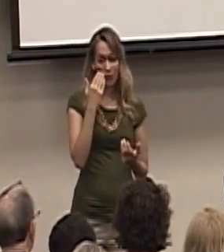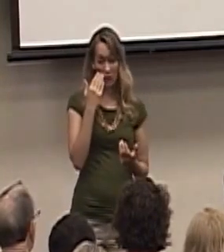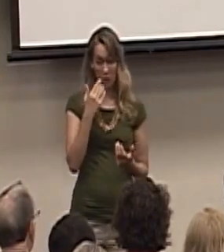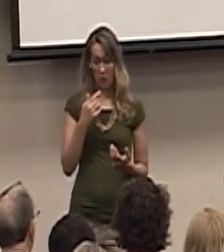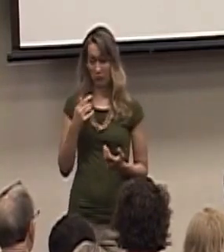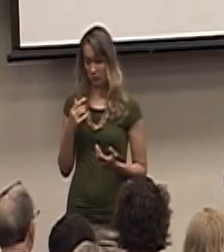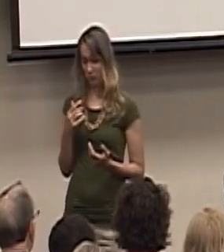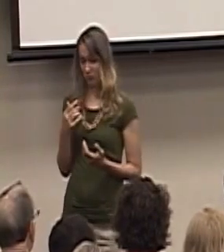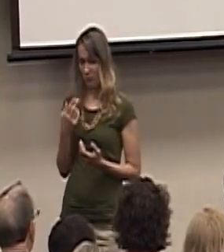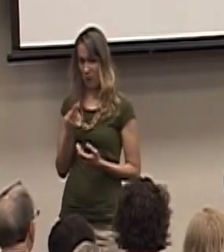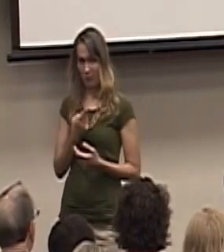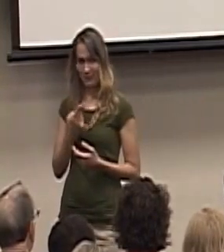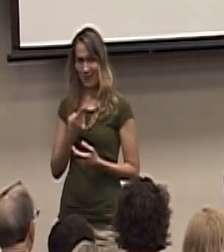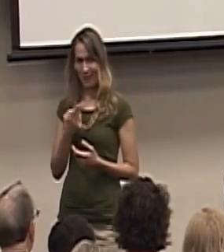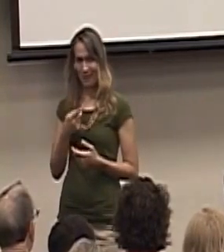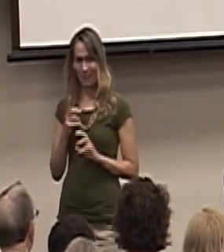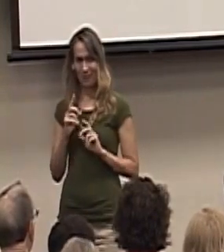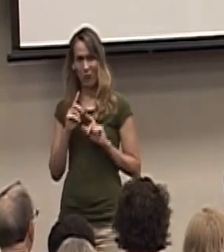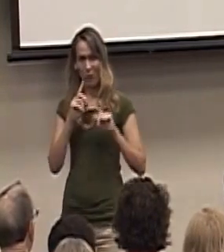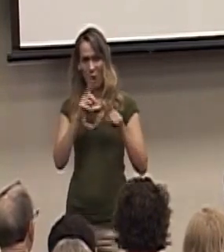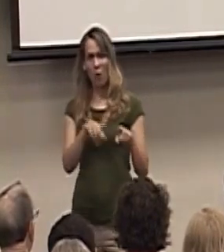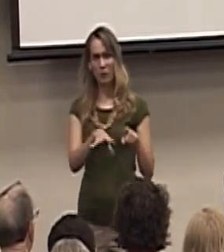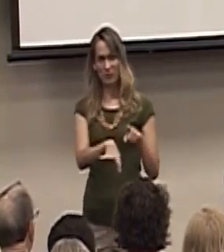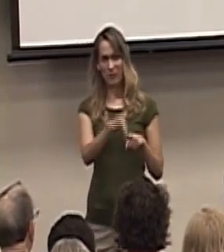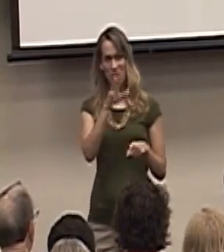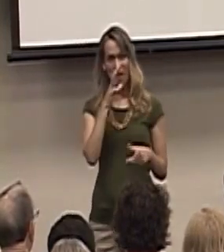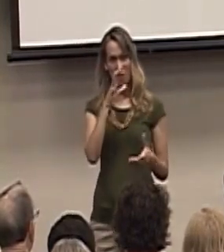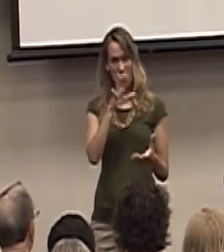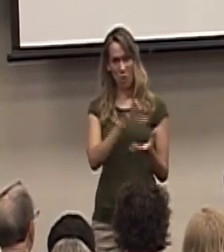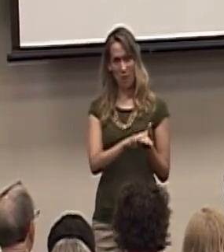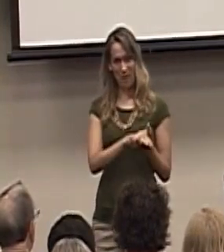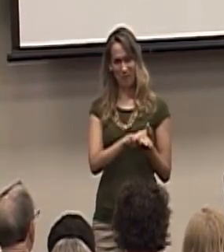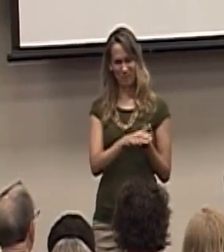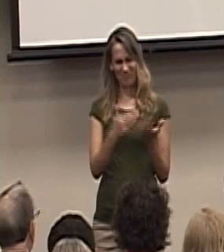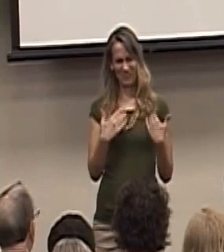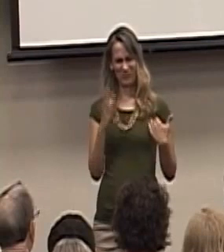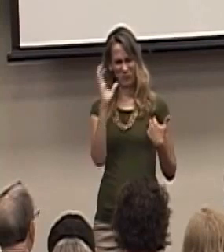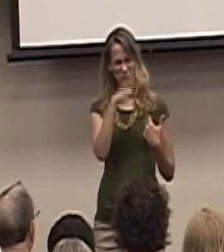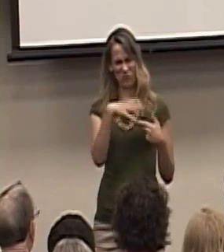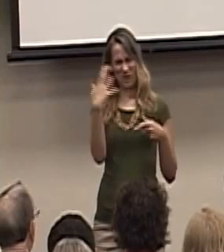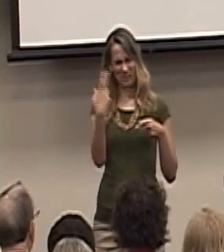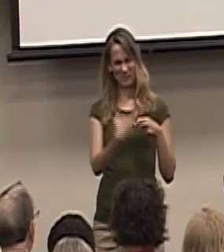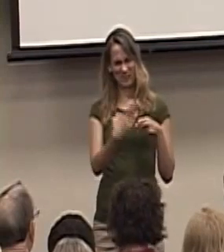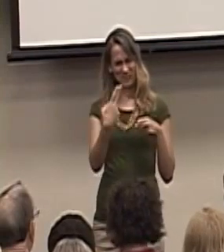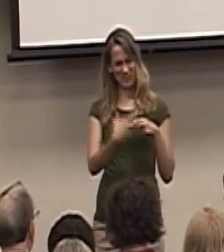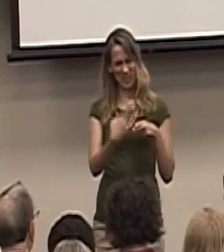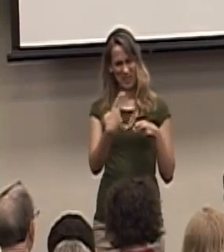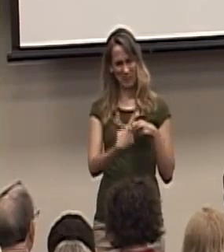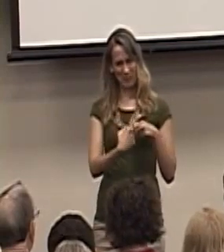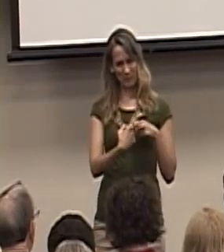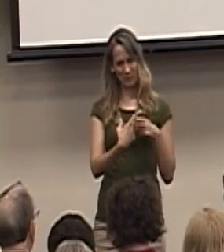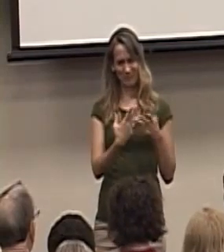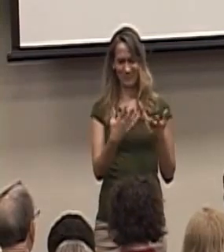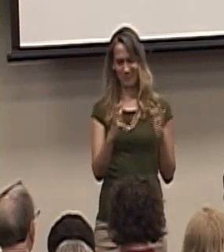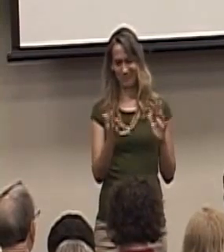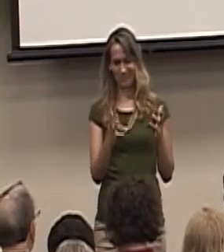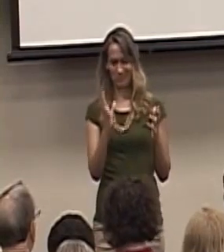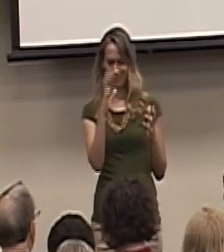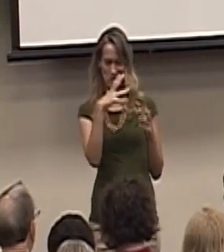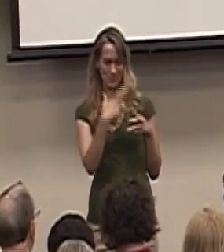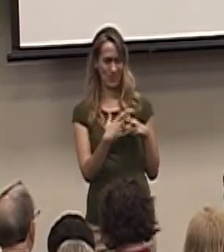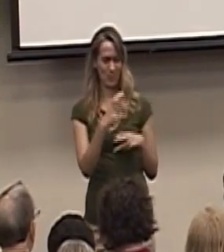because he goes and he finds this woman, and a strange name for a woman, one that has kind of seeped into our society as kind of a dopey name. It's